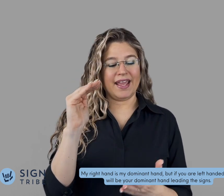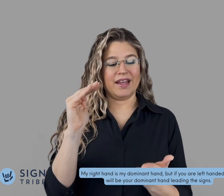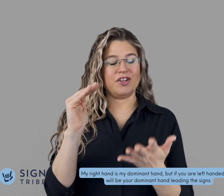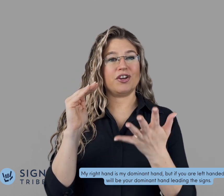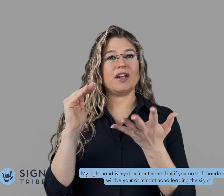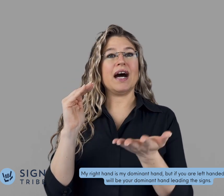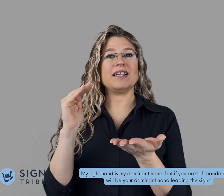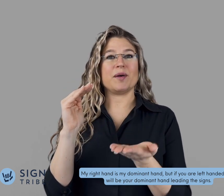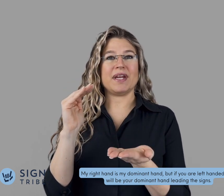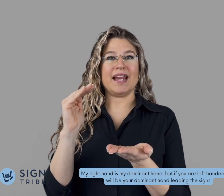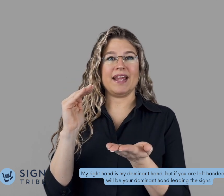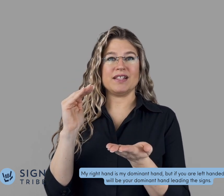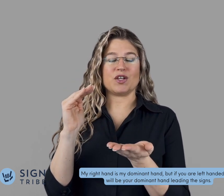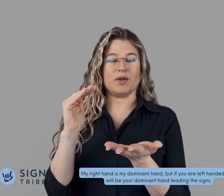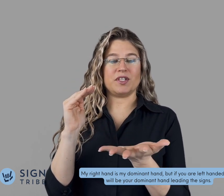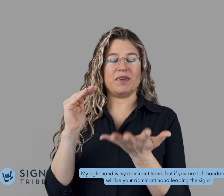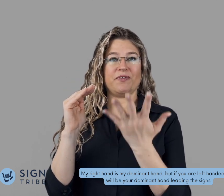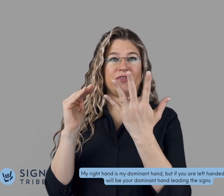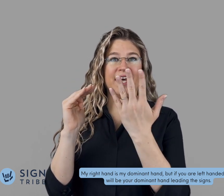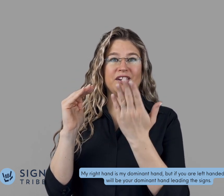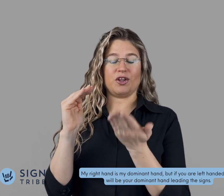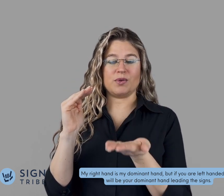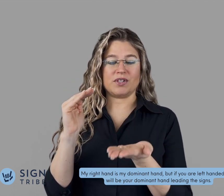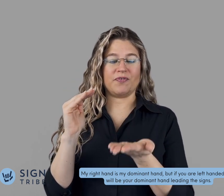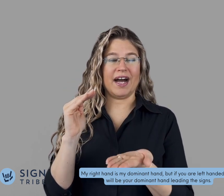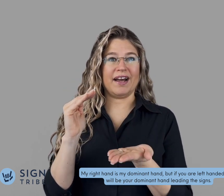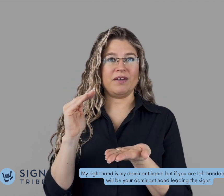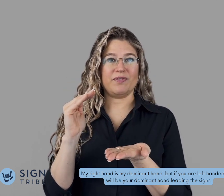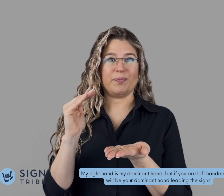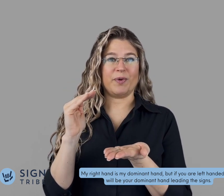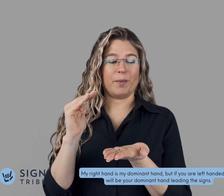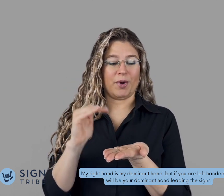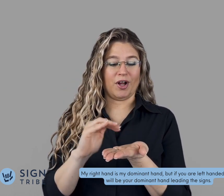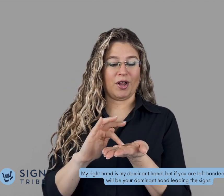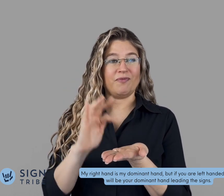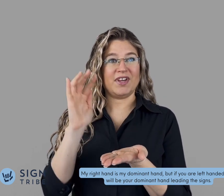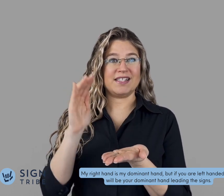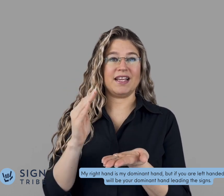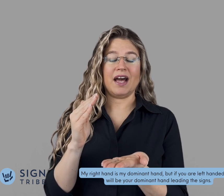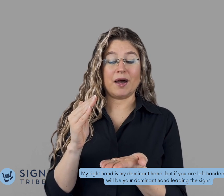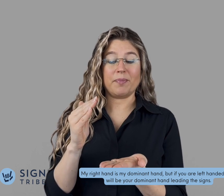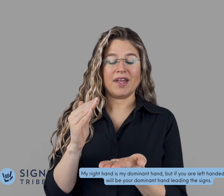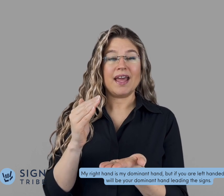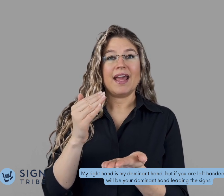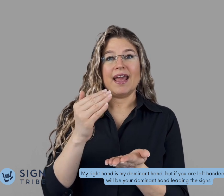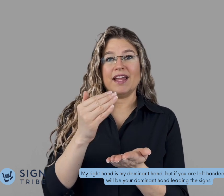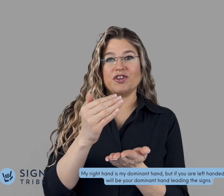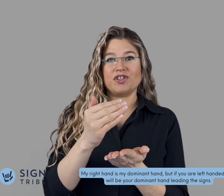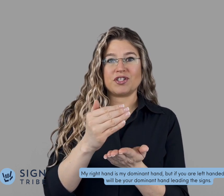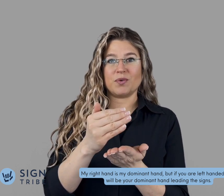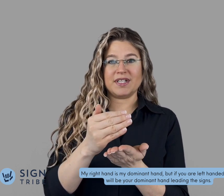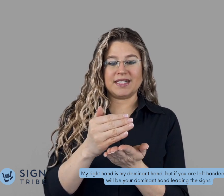And your non-dominant hand's going to be a flat closed 5, palm facing up. And you're just going to